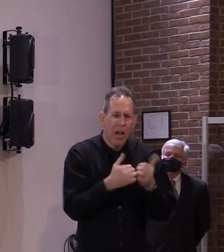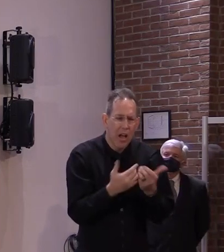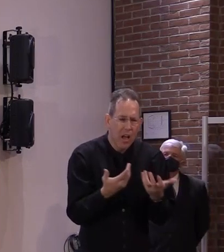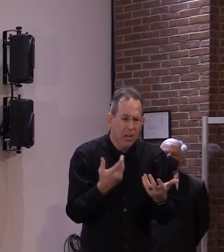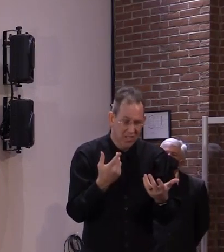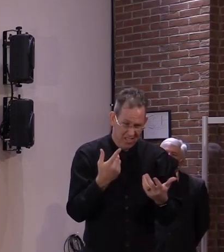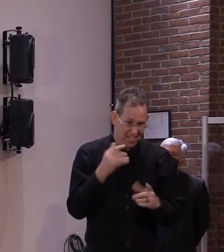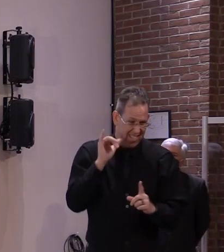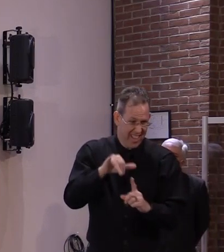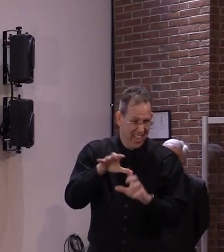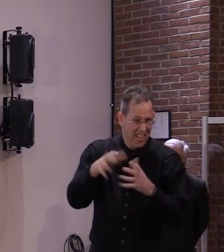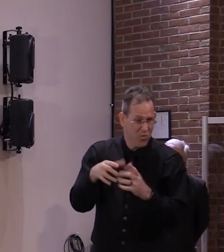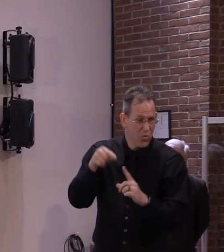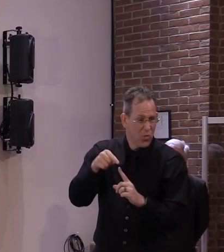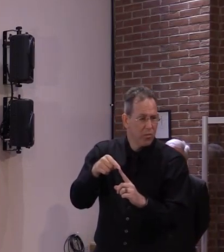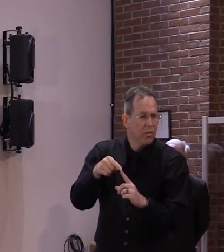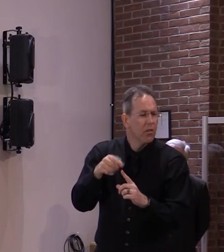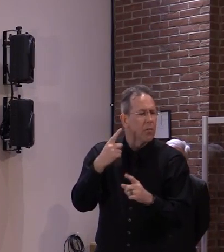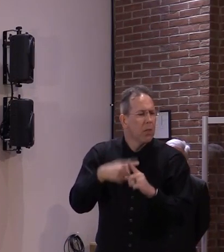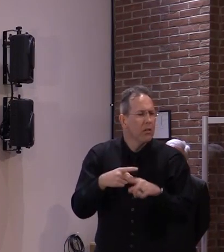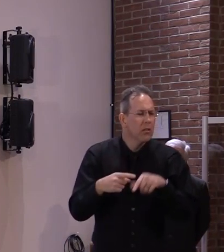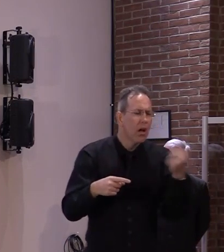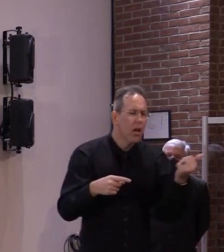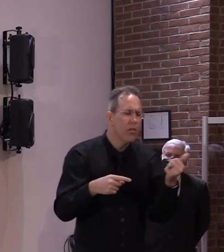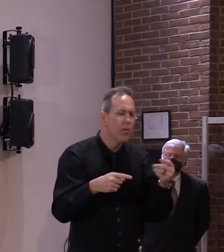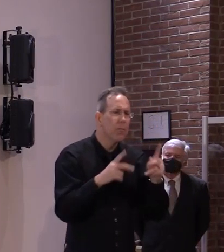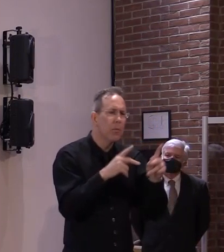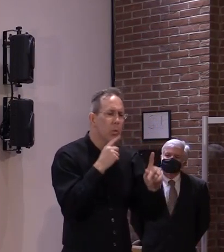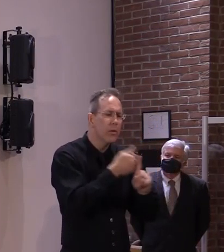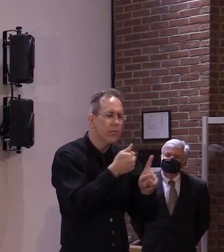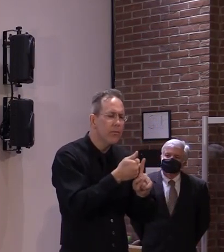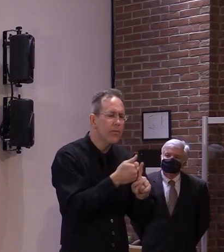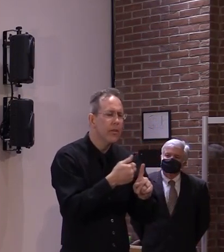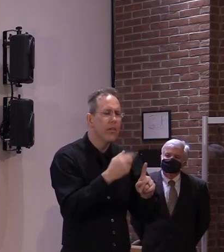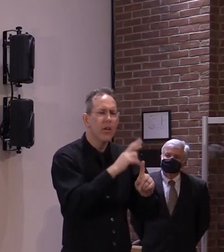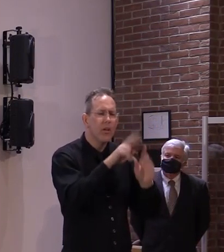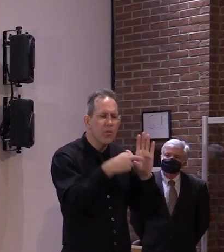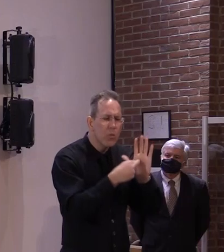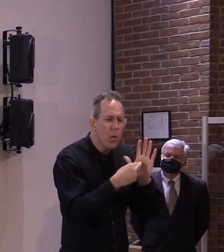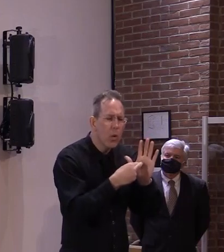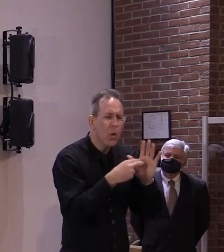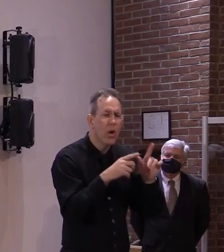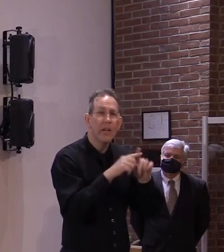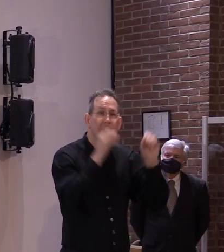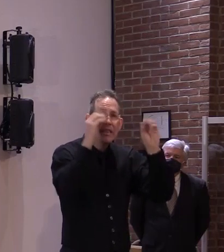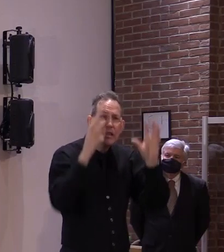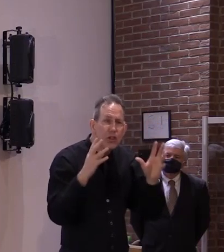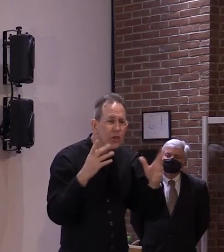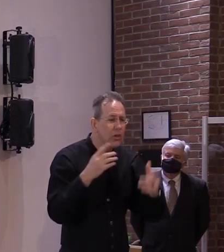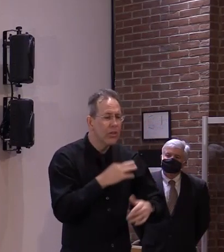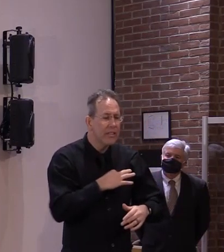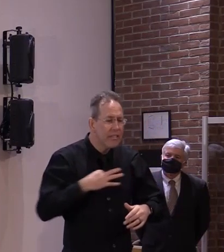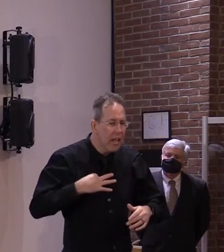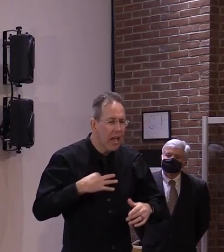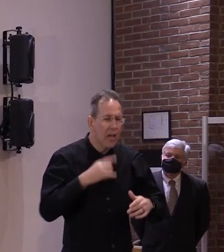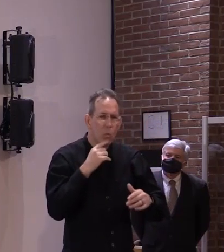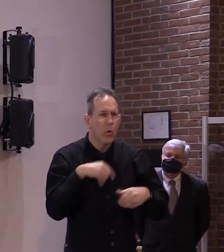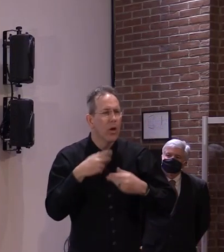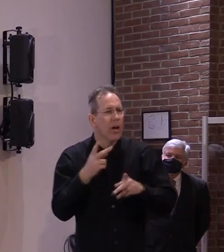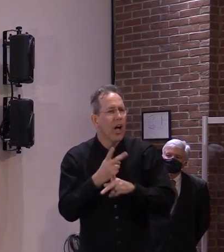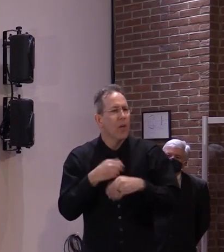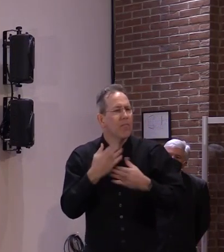considered. Could you just give a little insight into that discussion right now? Yeah, again, everything's on the table. We want to get through the age banding, as we keep talking about. This